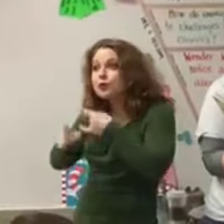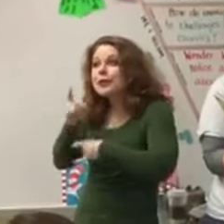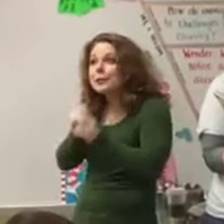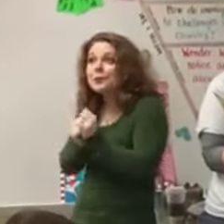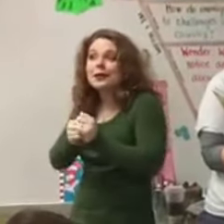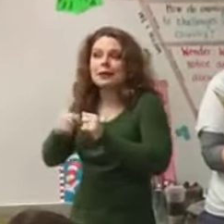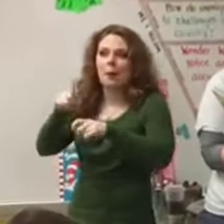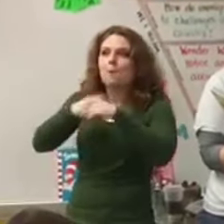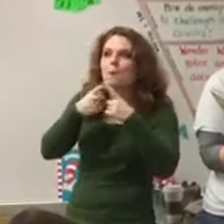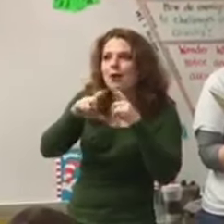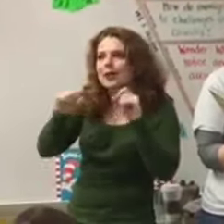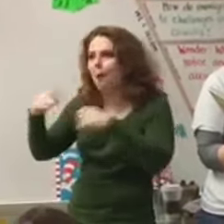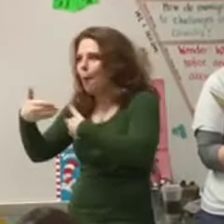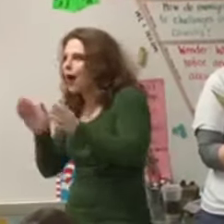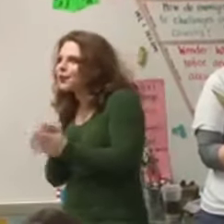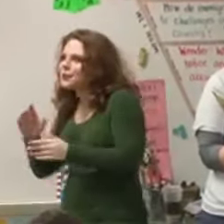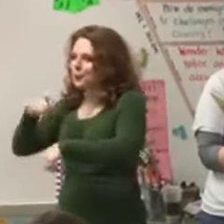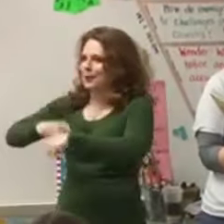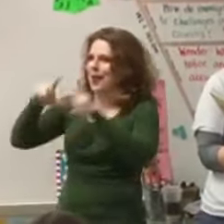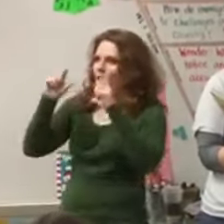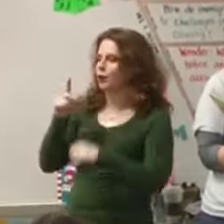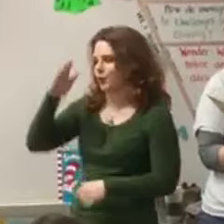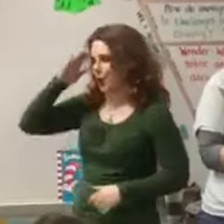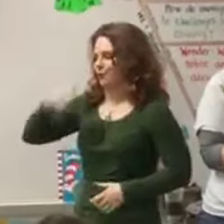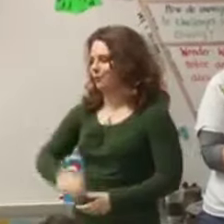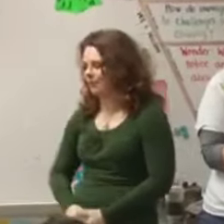and blocks, sir. Let's do tricks with chicks and clocks, sir.